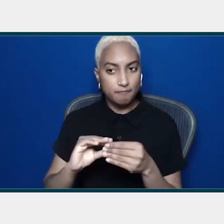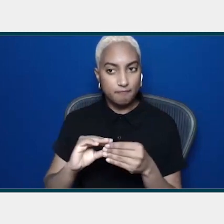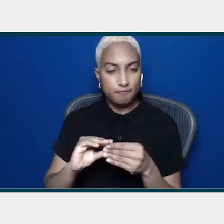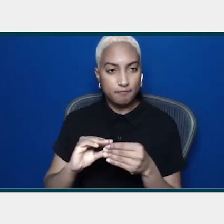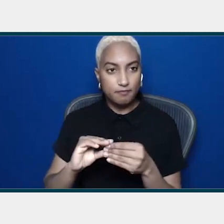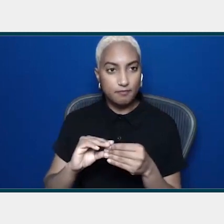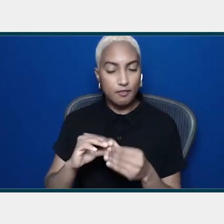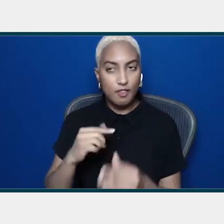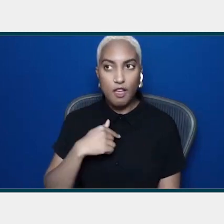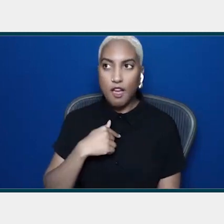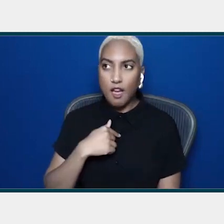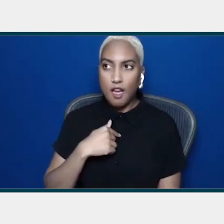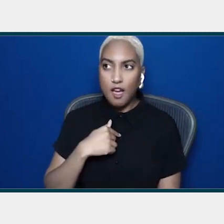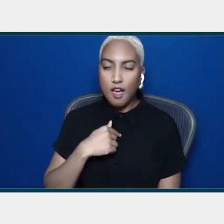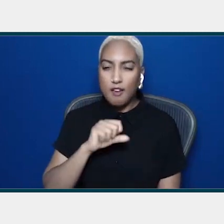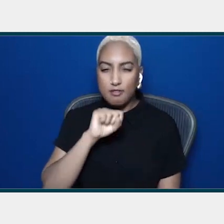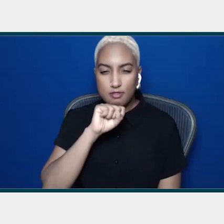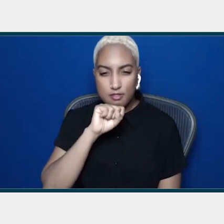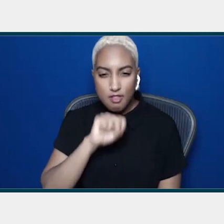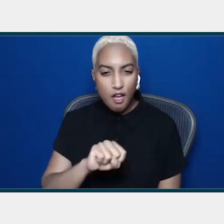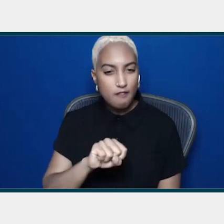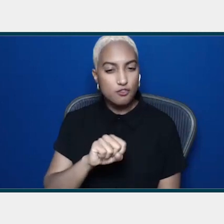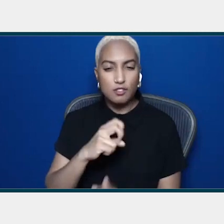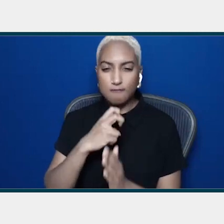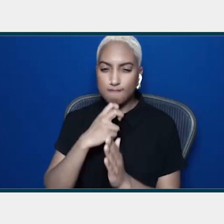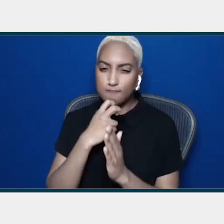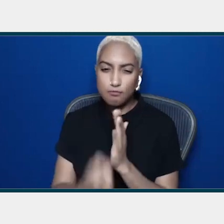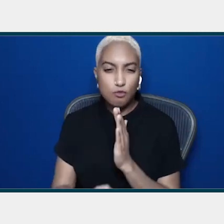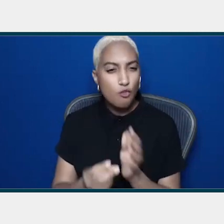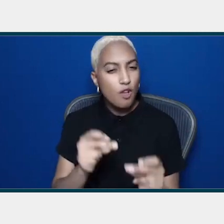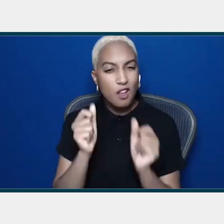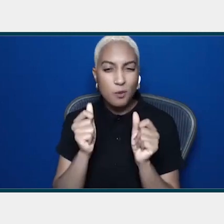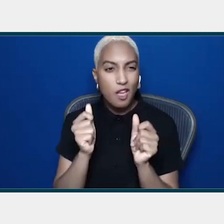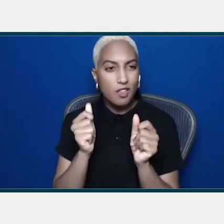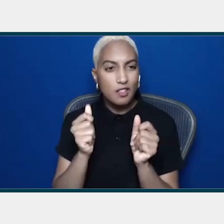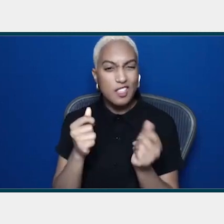I think, let me name myself in that